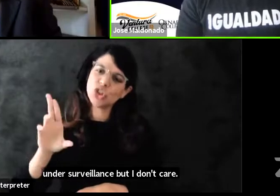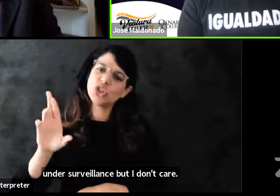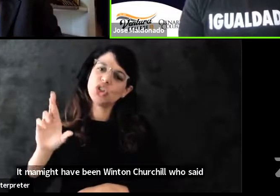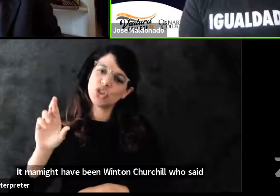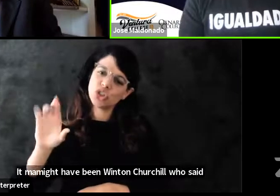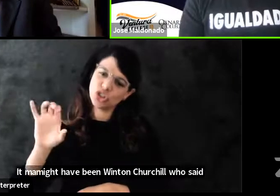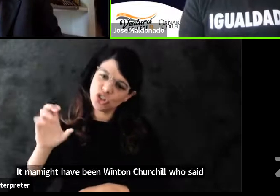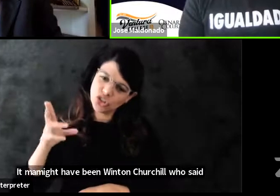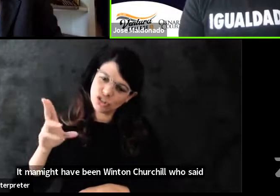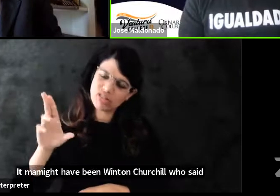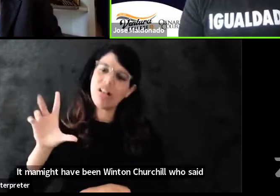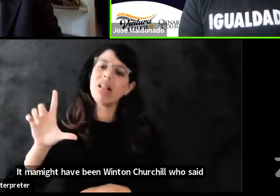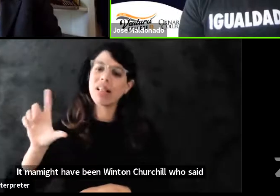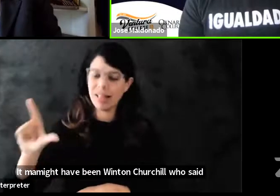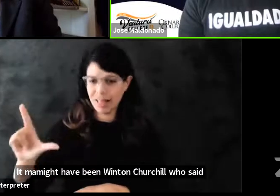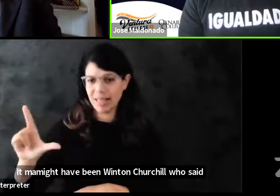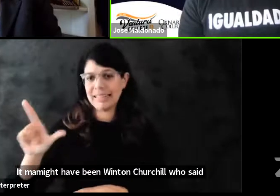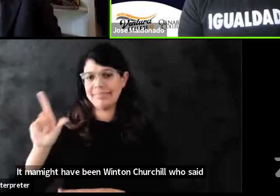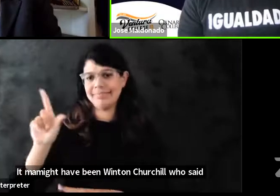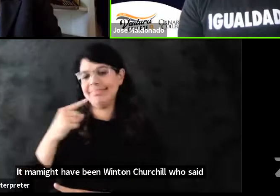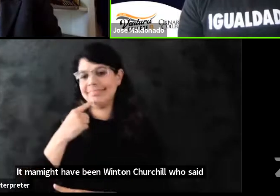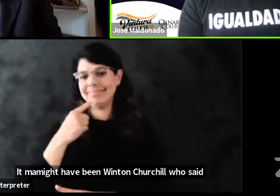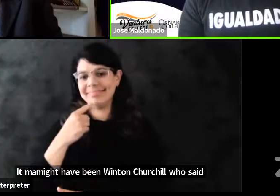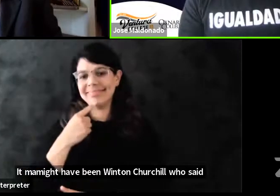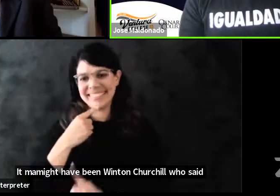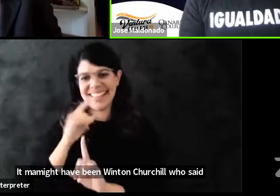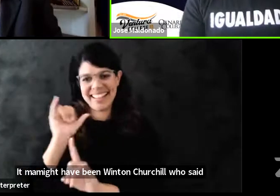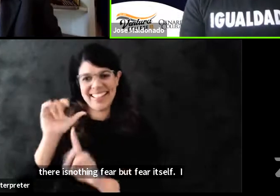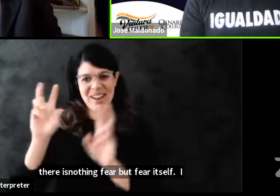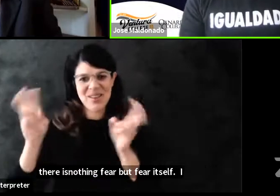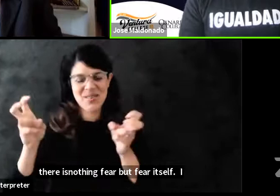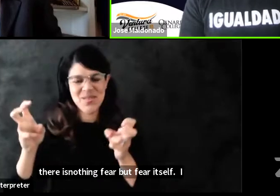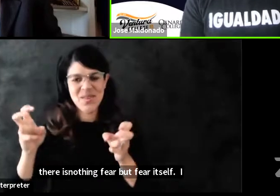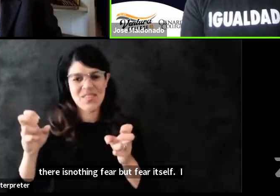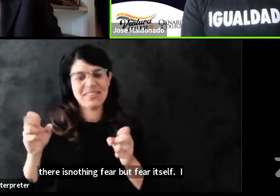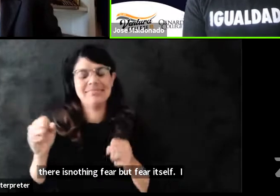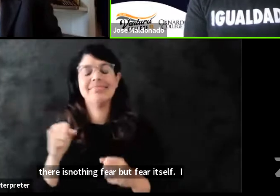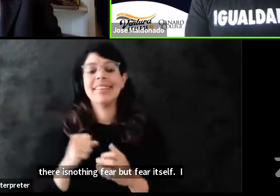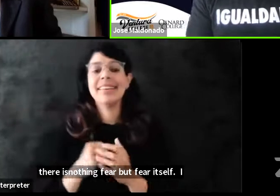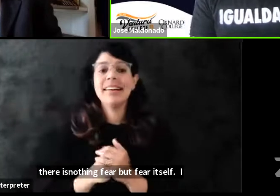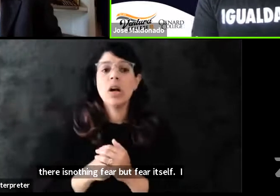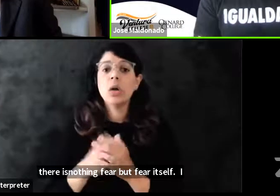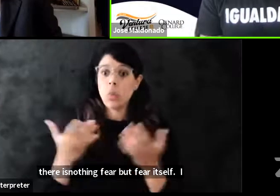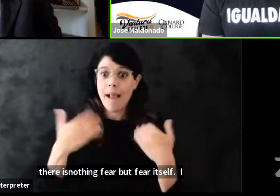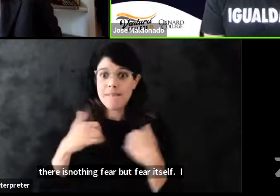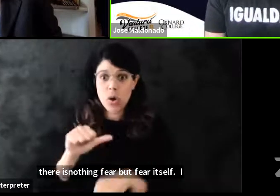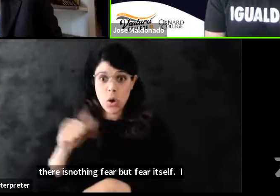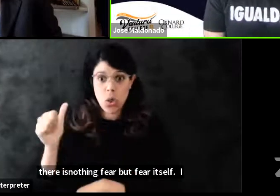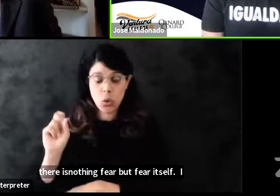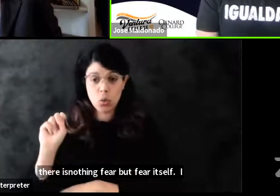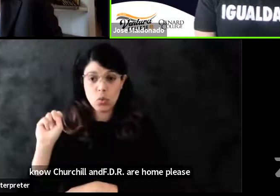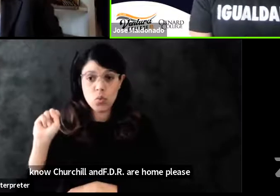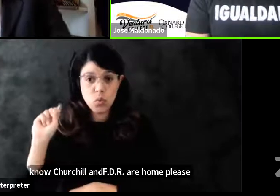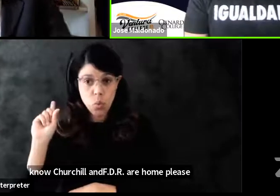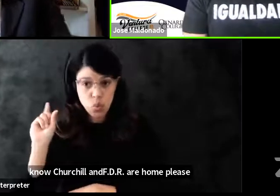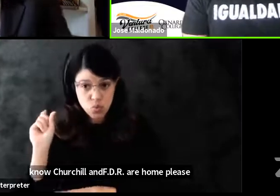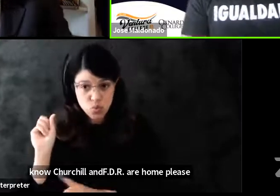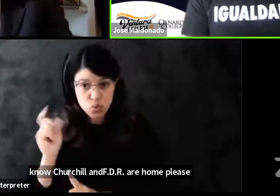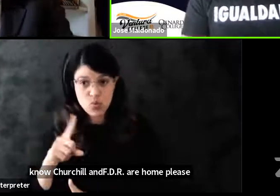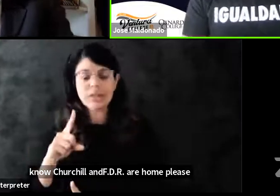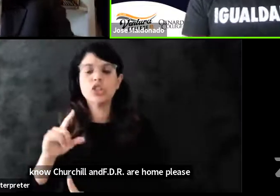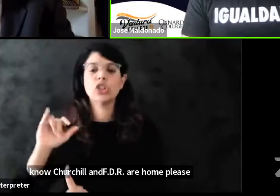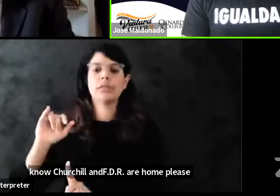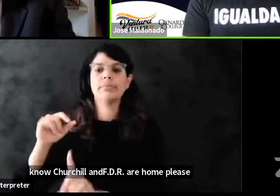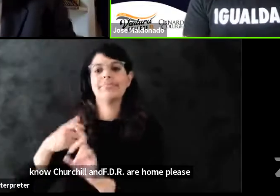FDR were homies, so you know it's close. So we've got a question from James Shook from Oxnard College. Thank you, James.